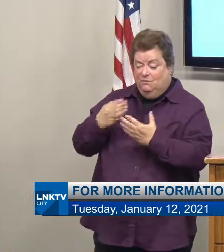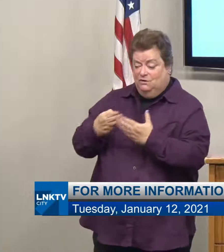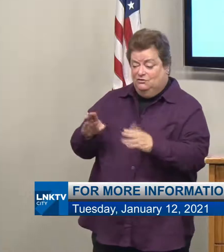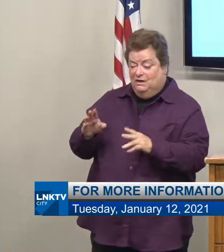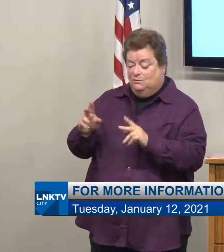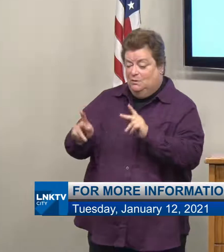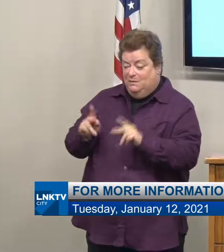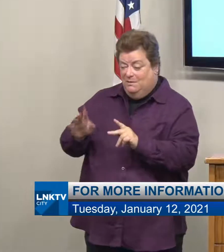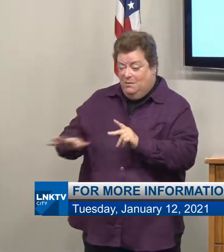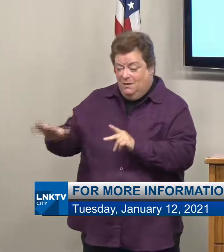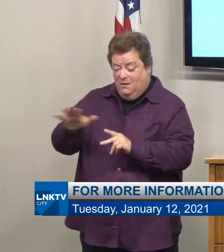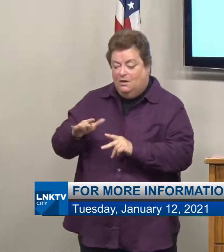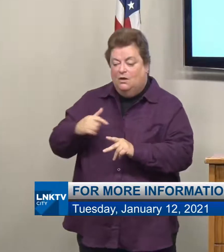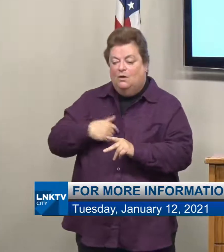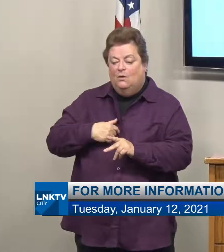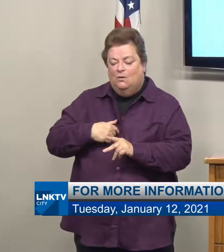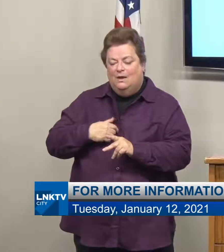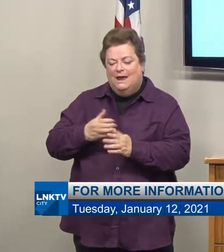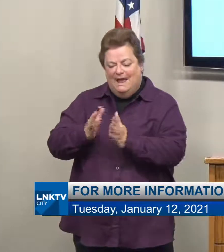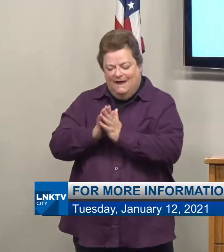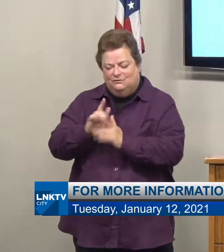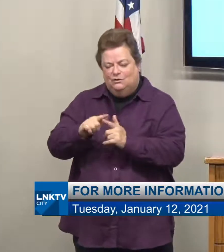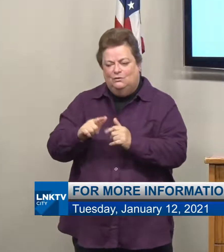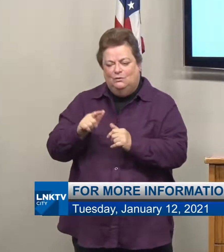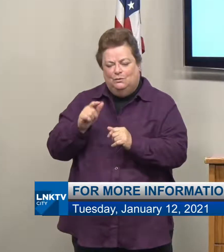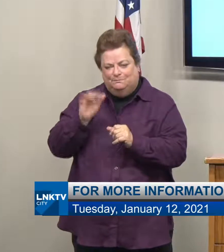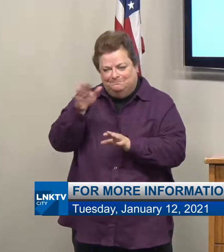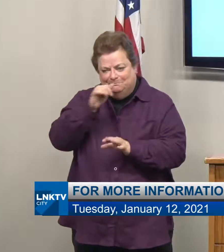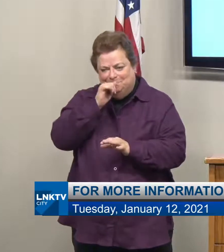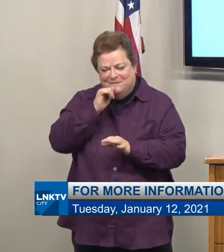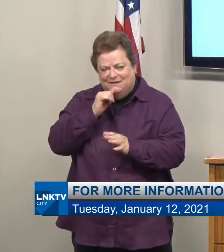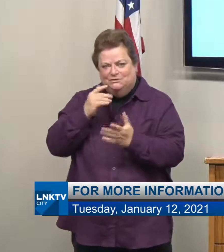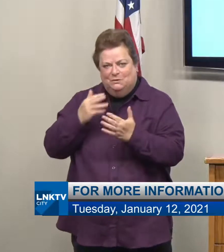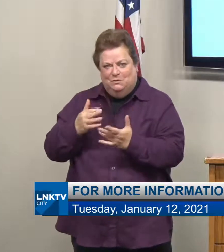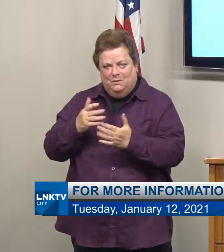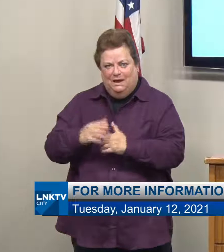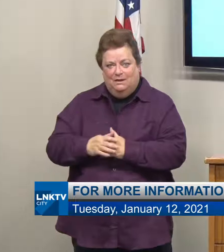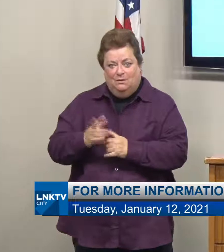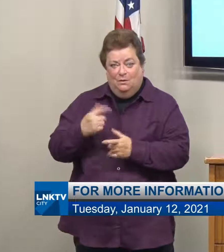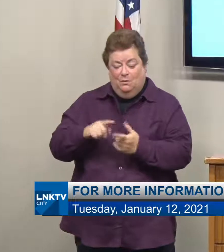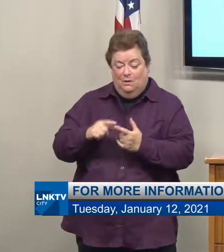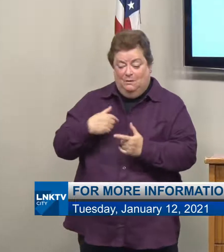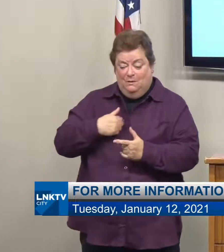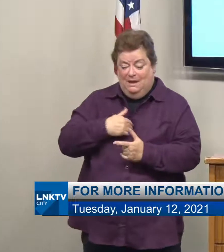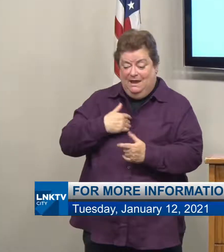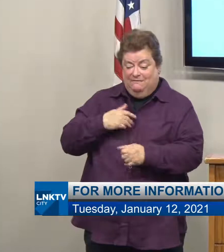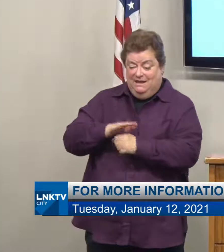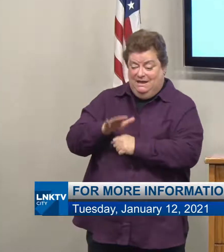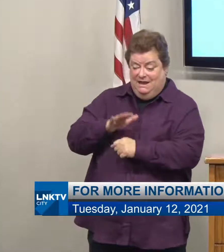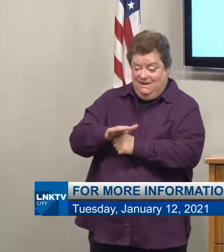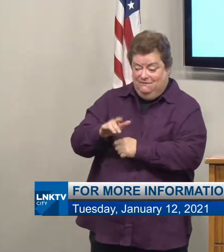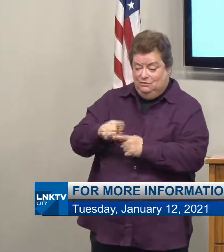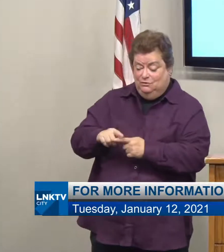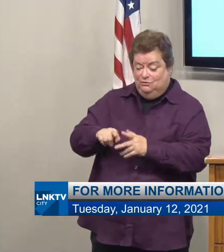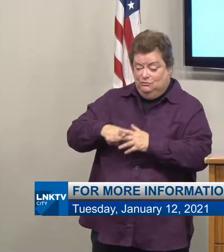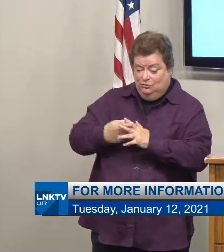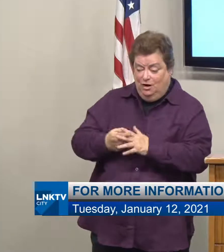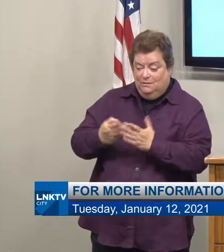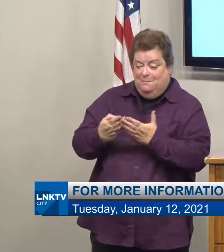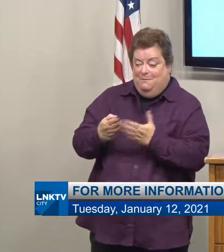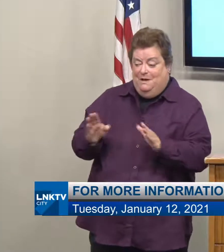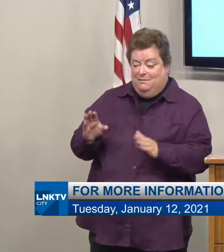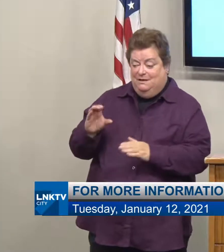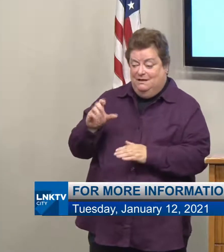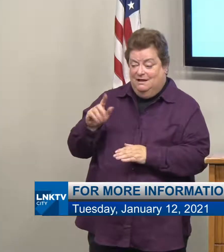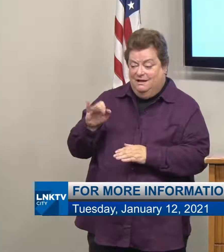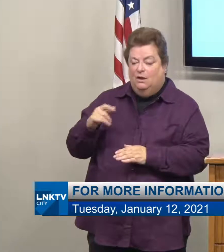ask for your understanding and patience. When there is enough supply to start public clinics, we will make an announcement. In